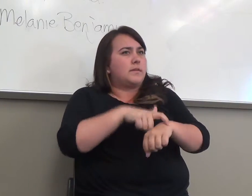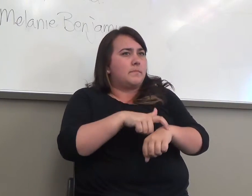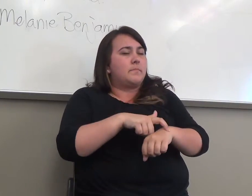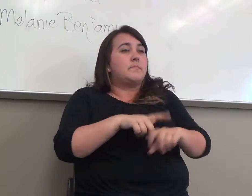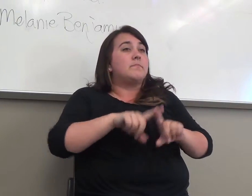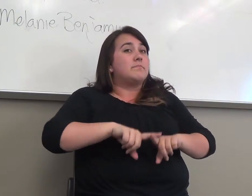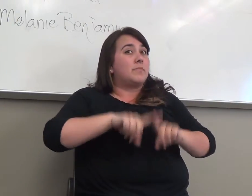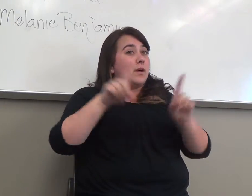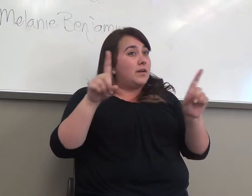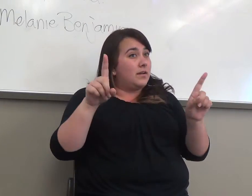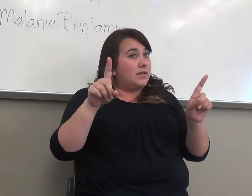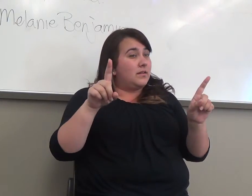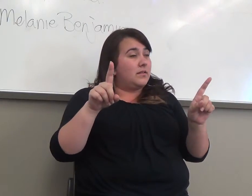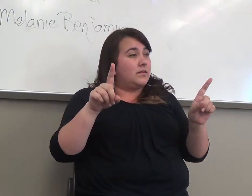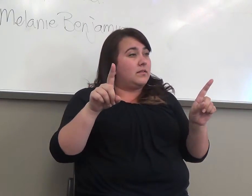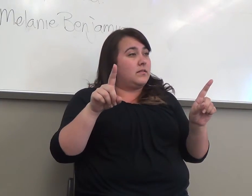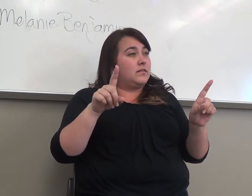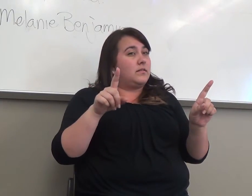you think that she